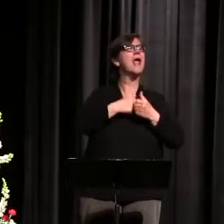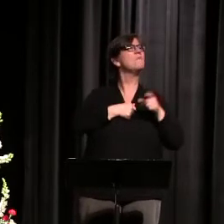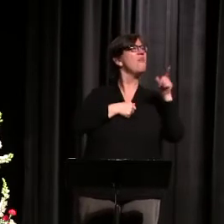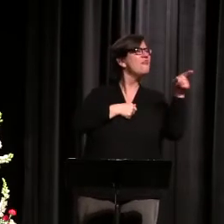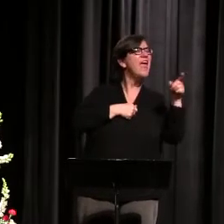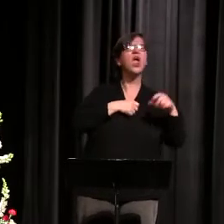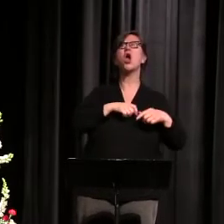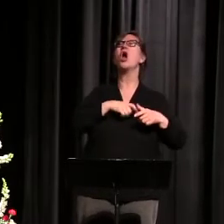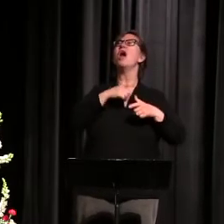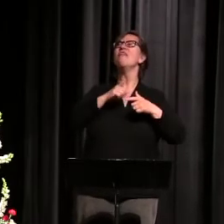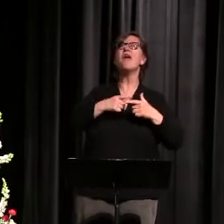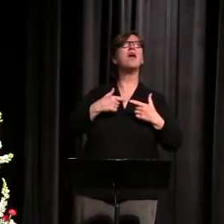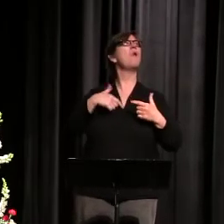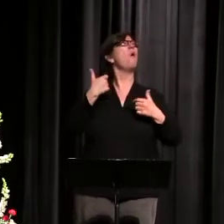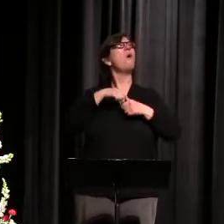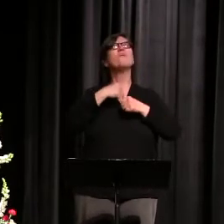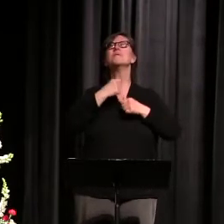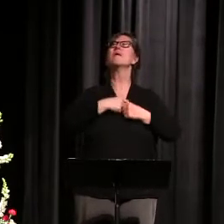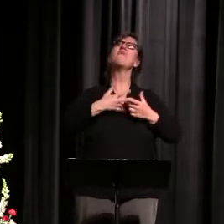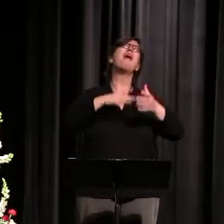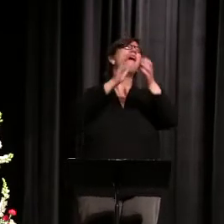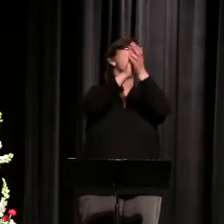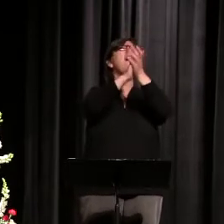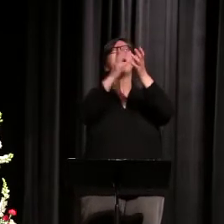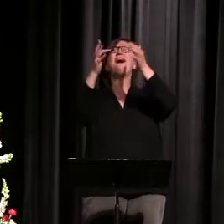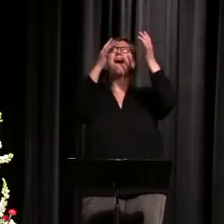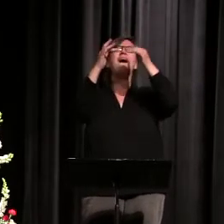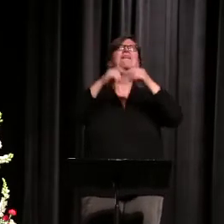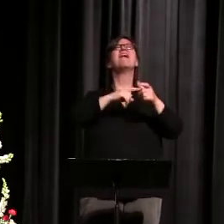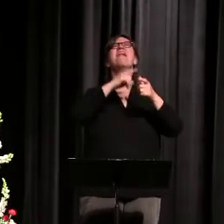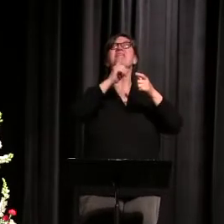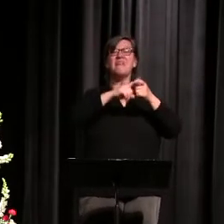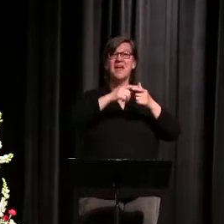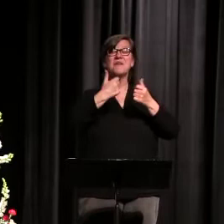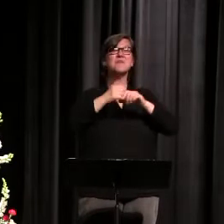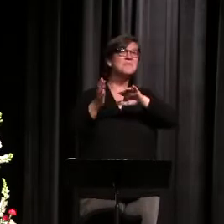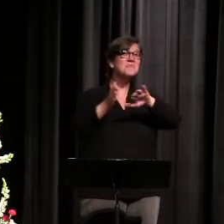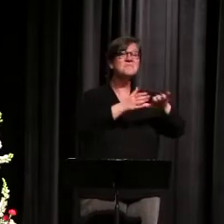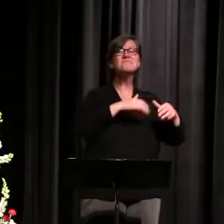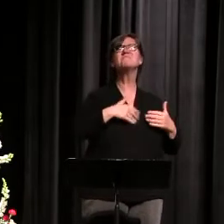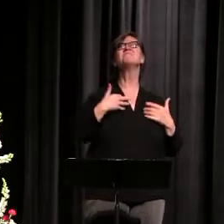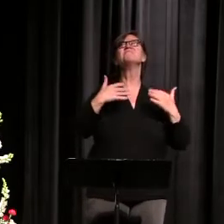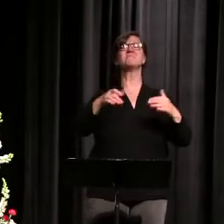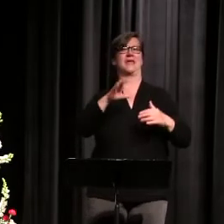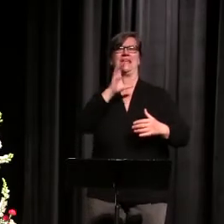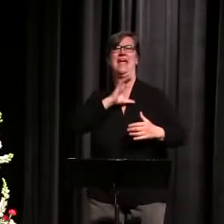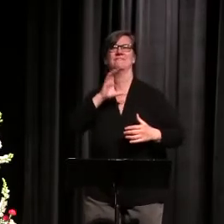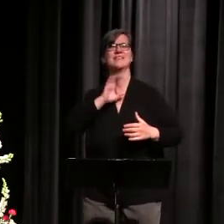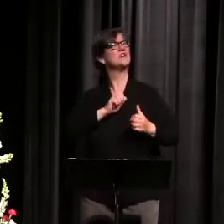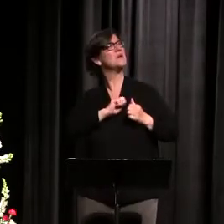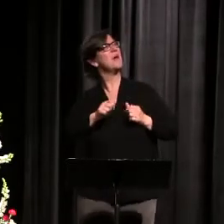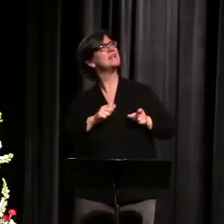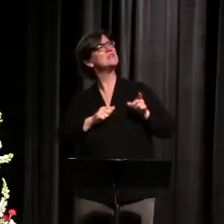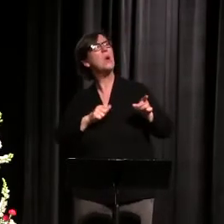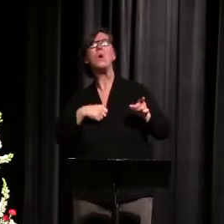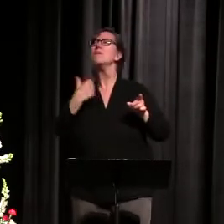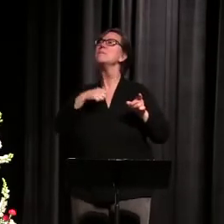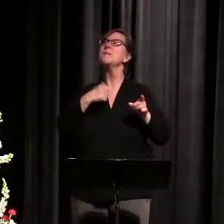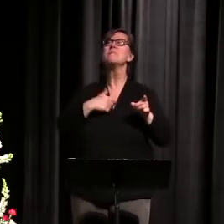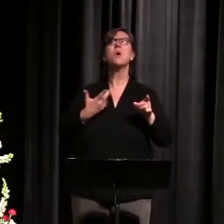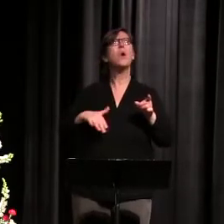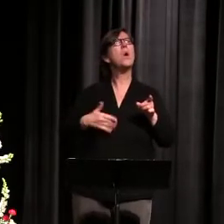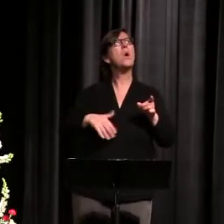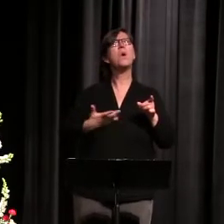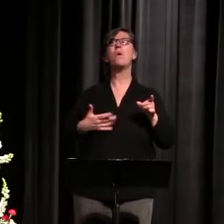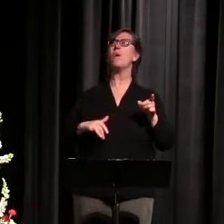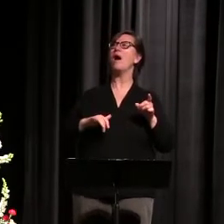Next, you pass the cafeteria, where you furiously scribbled notes at one of Mrs. Edwards' epic global history review sessions, and feverishly debated